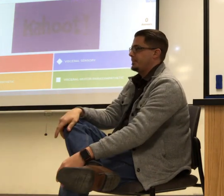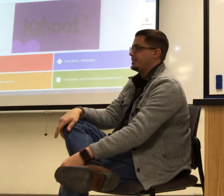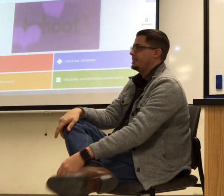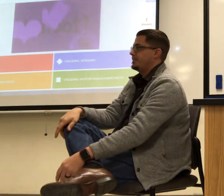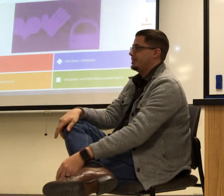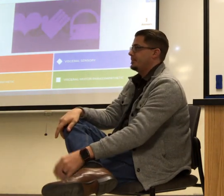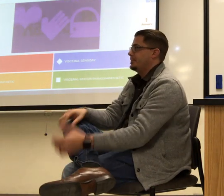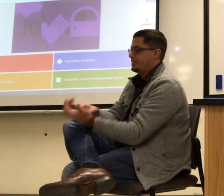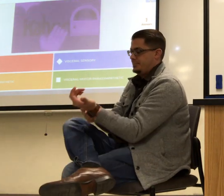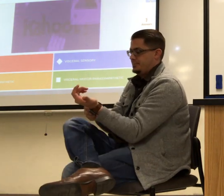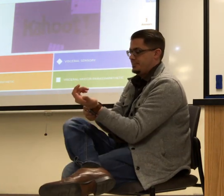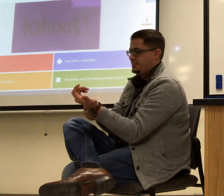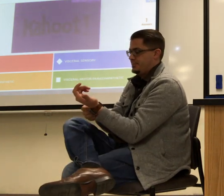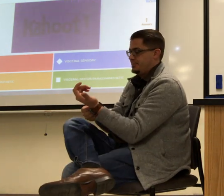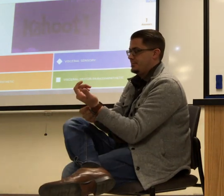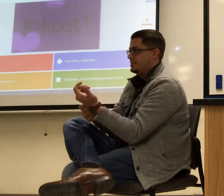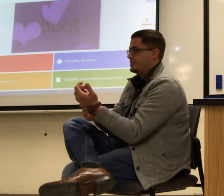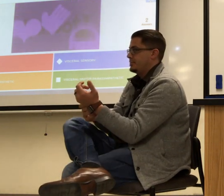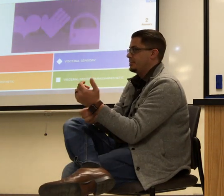What would you put for that one?